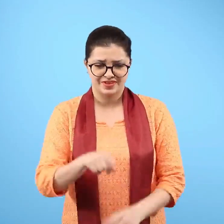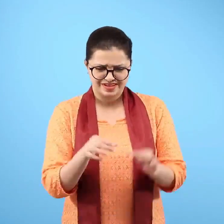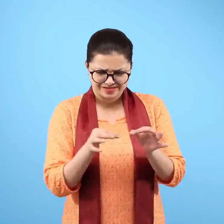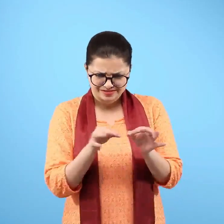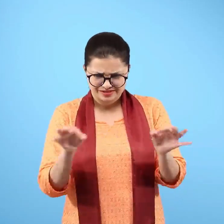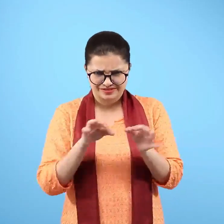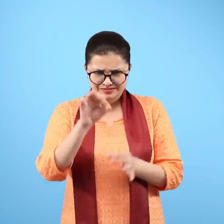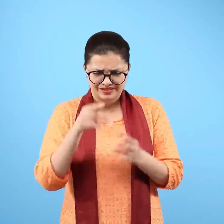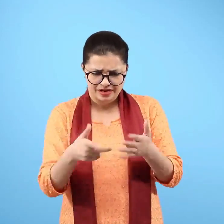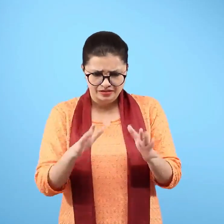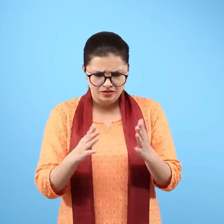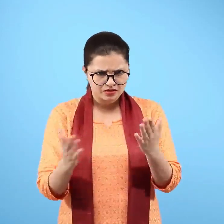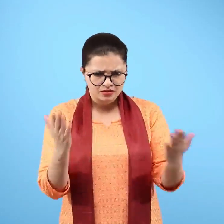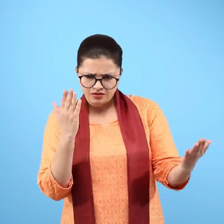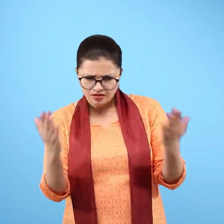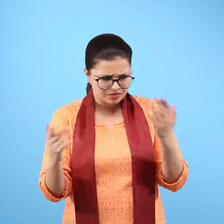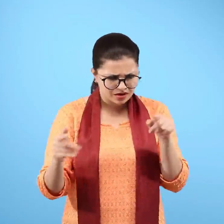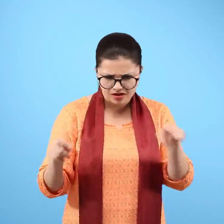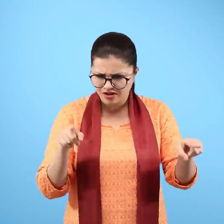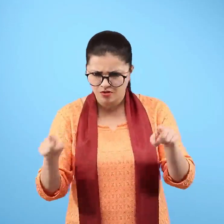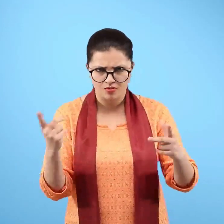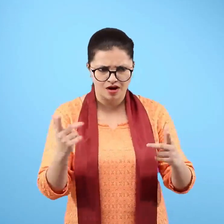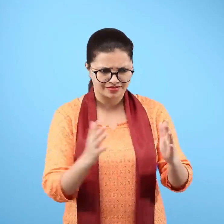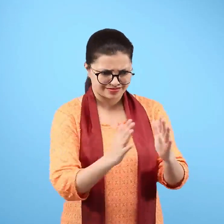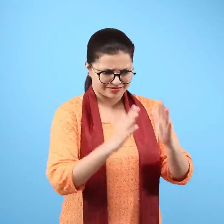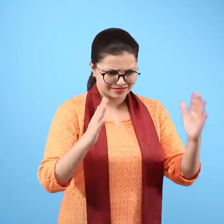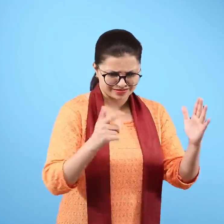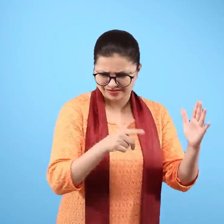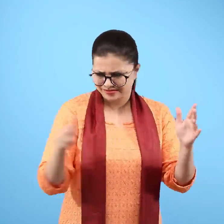Compare the different scales used in a local area map.